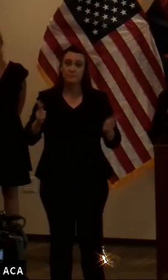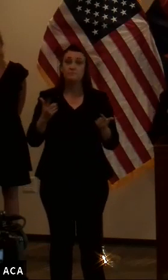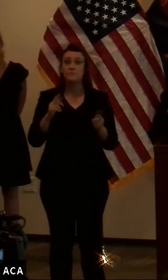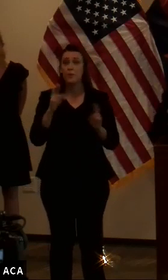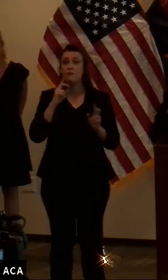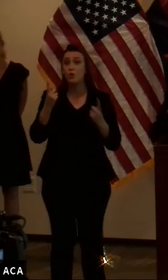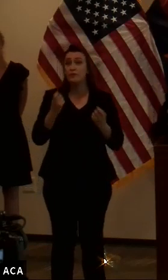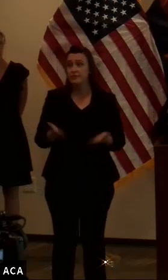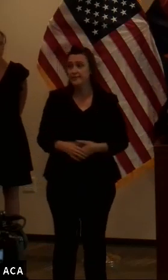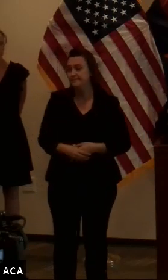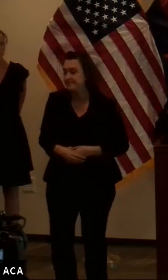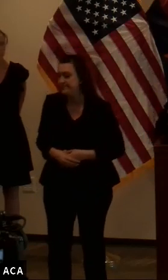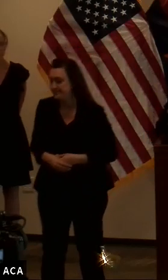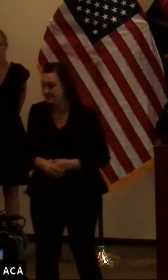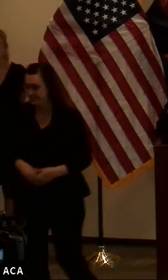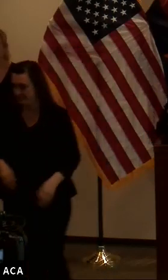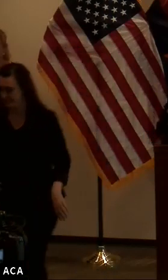questions.